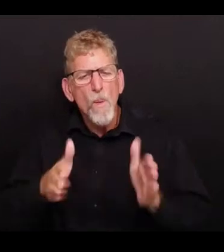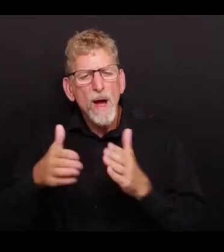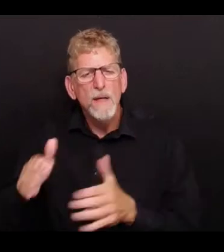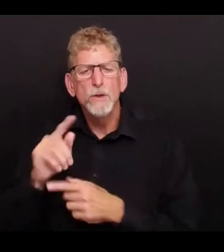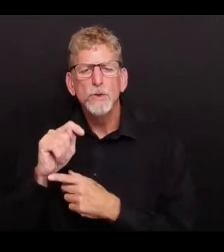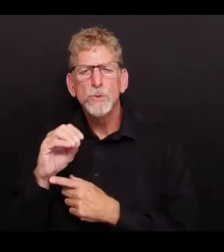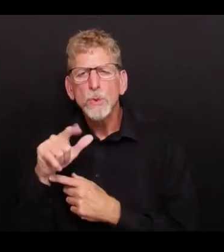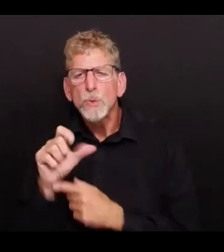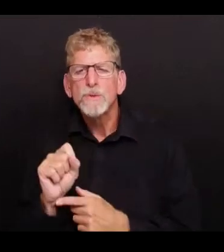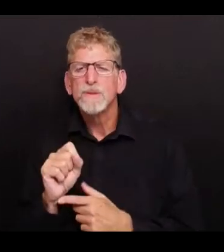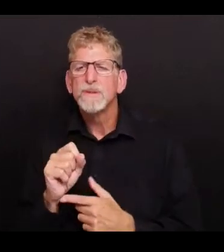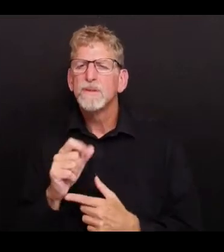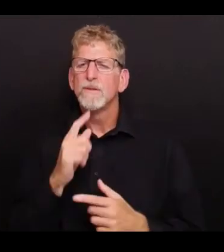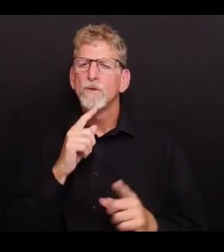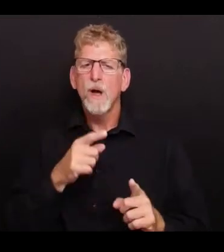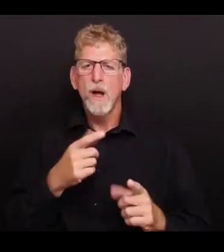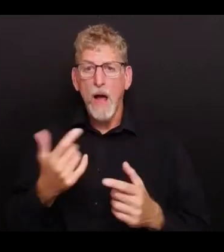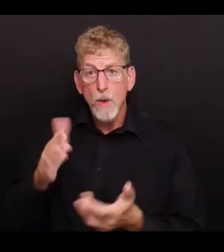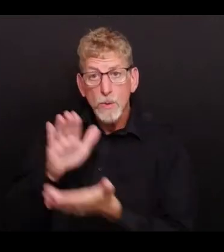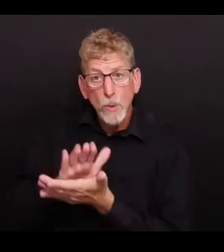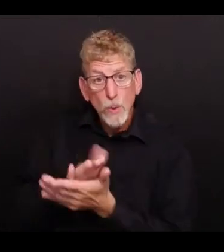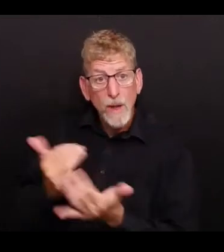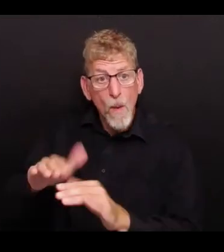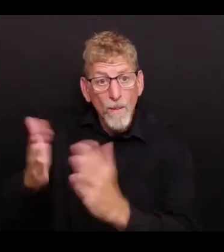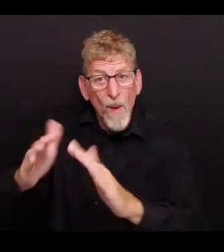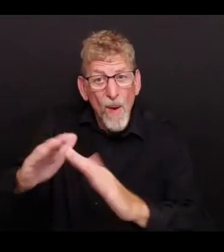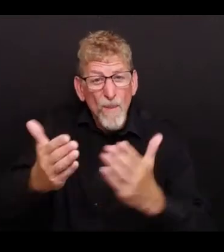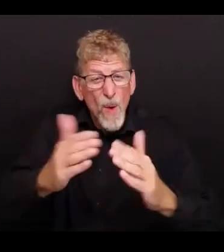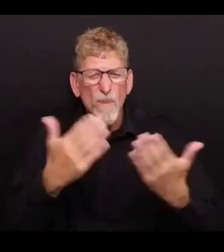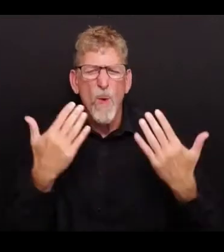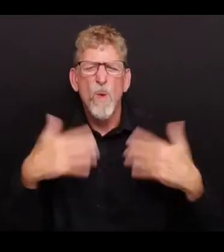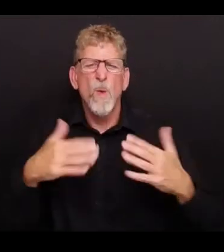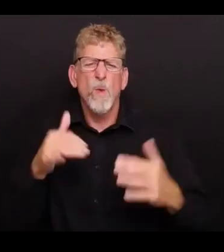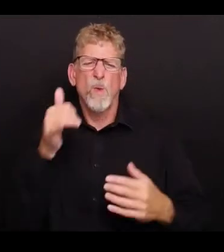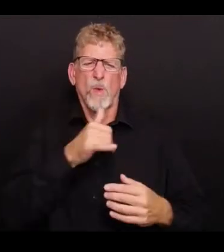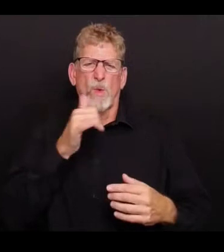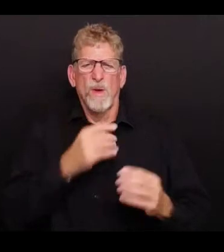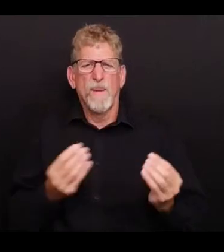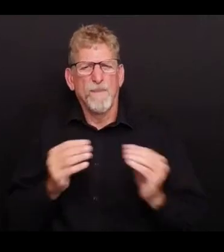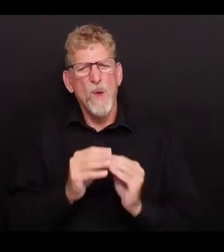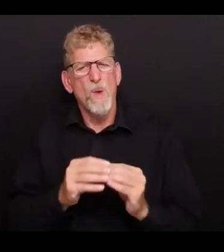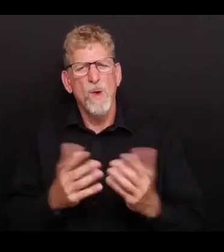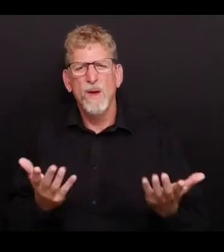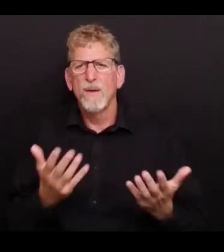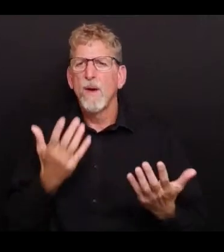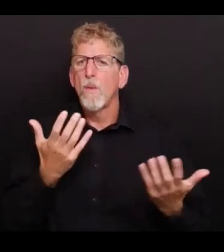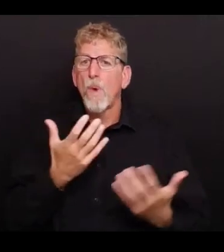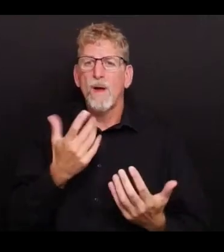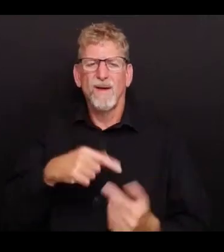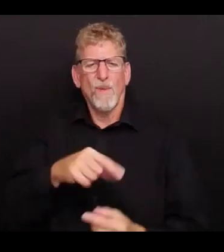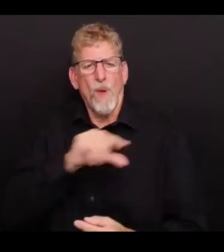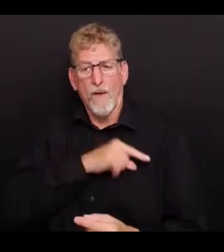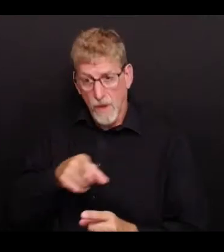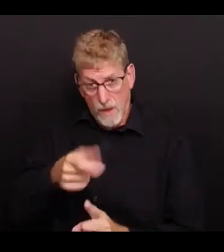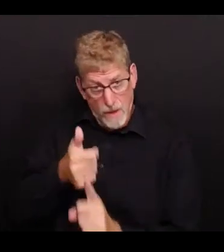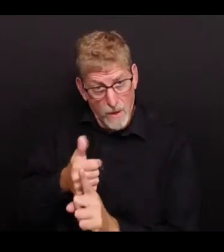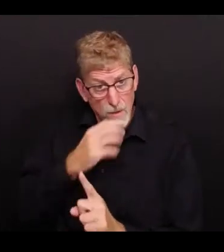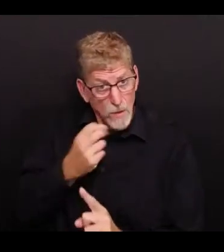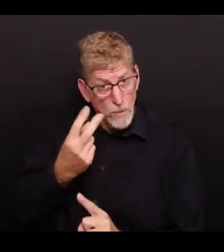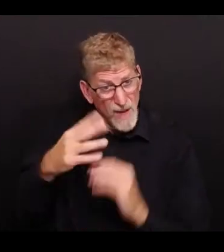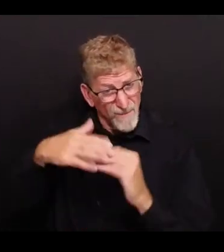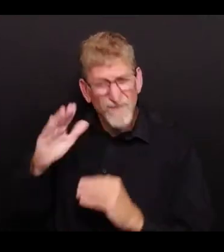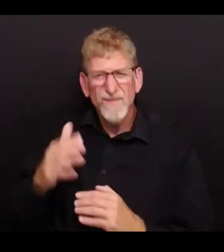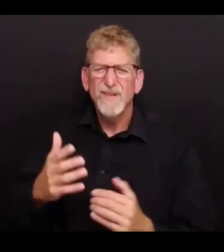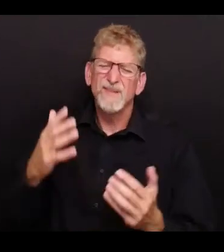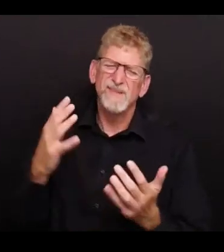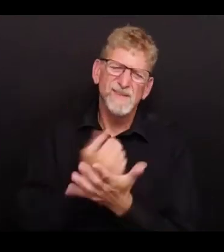important school year. Anyone eligible for vaccination should get that protection as soon as possible and follow the CDC's guidance